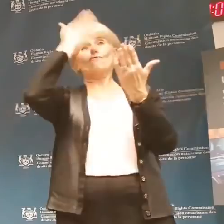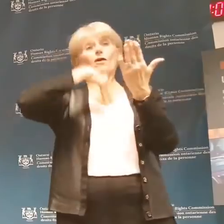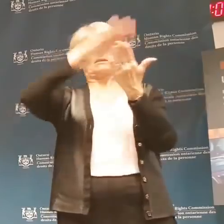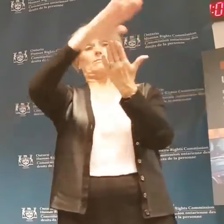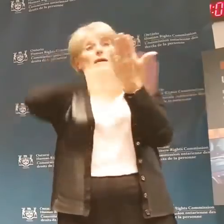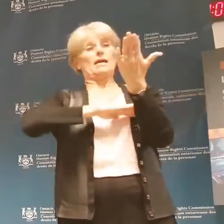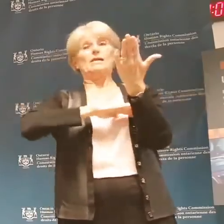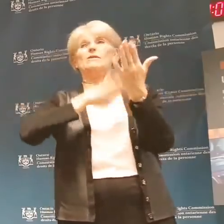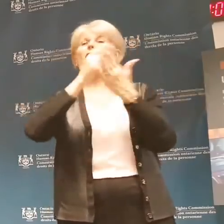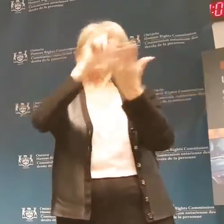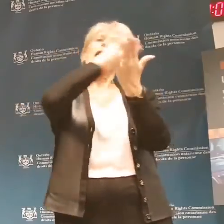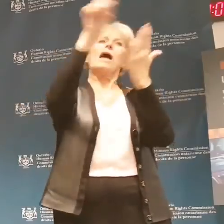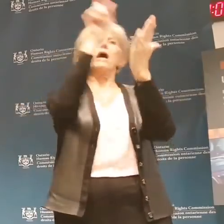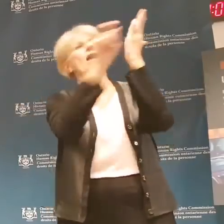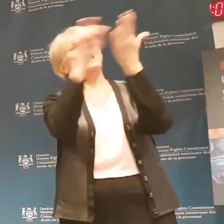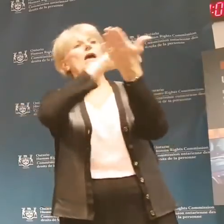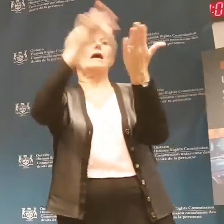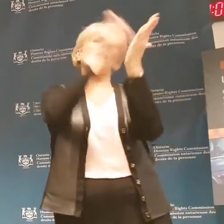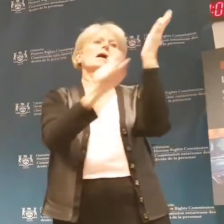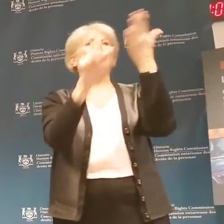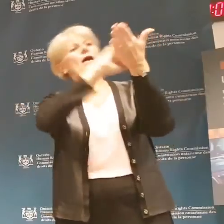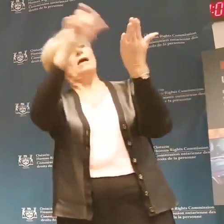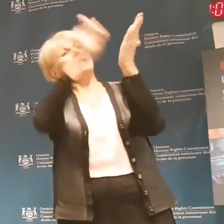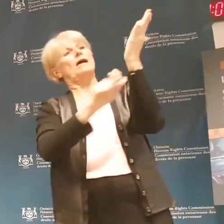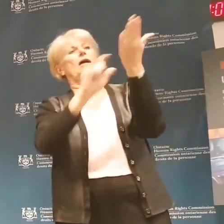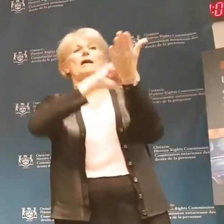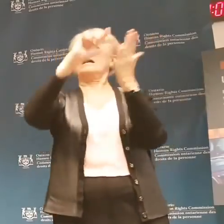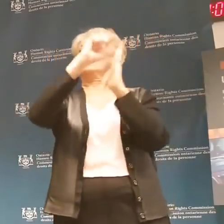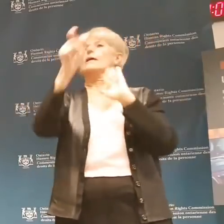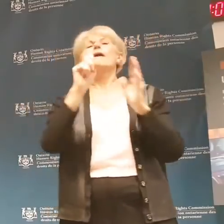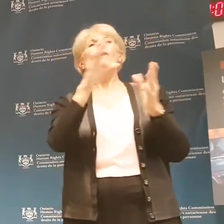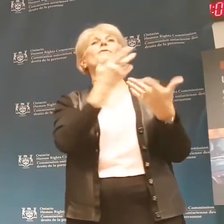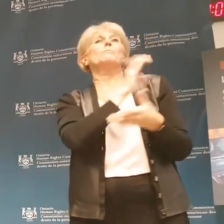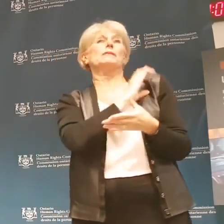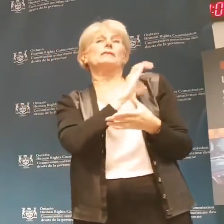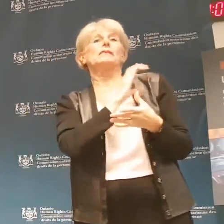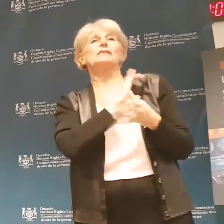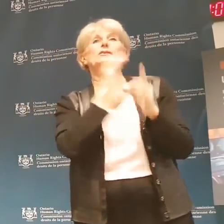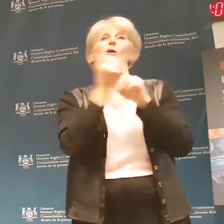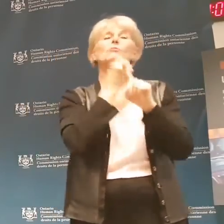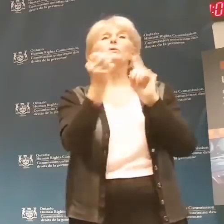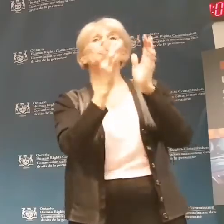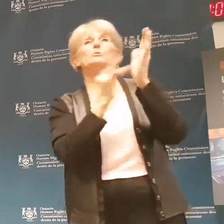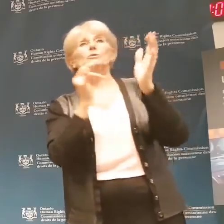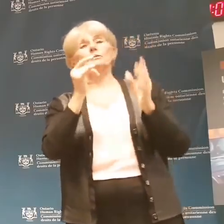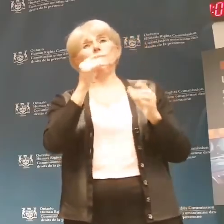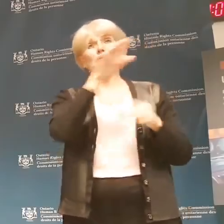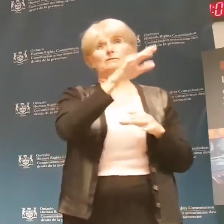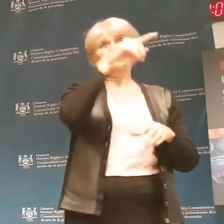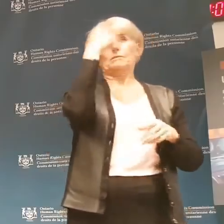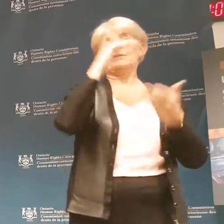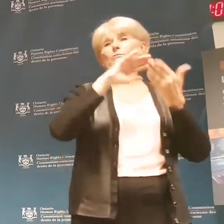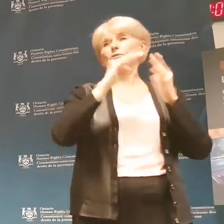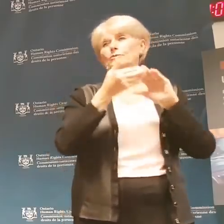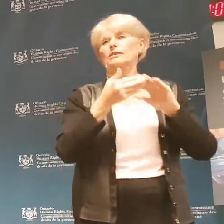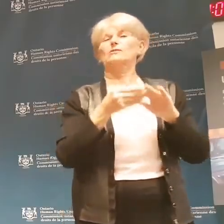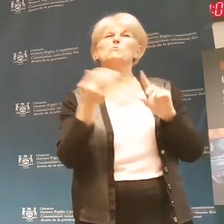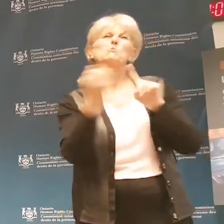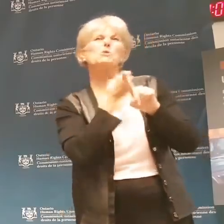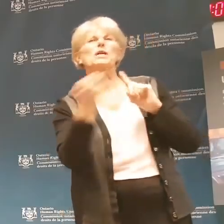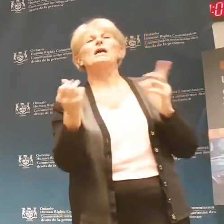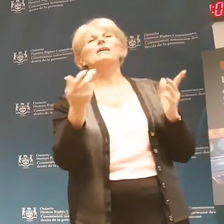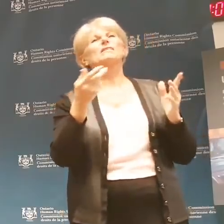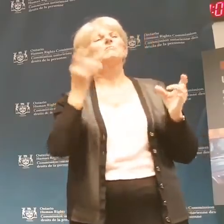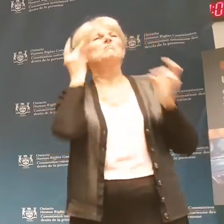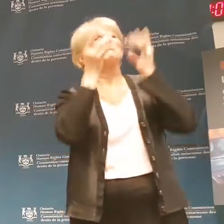story was headlined after headlines of police abuse in the black community, brutality